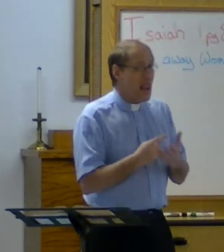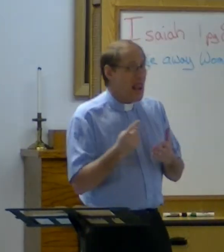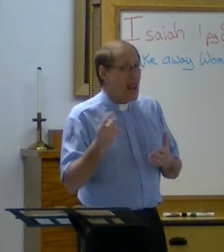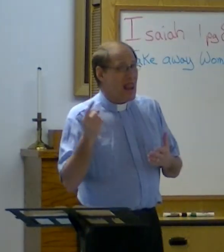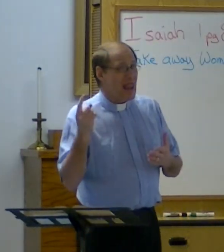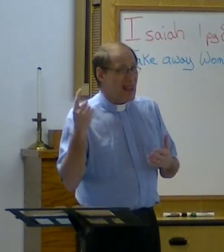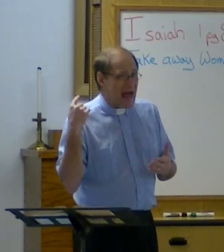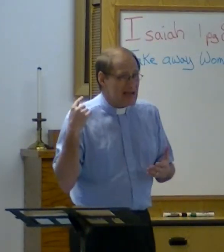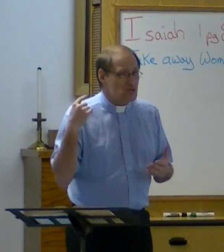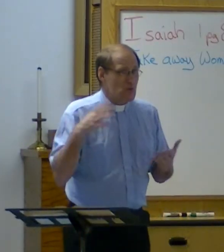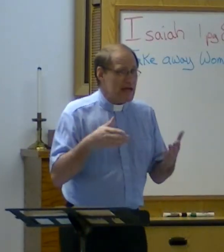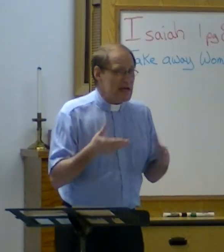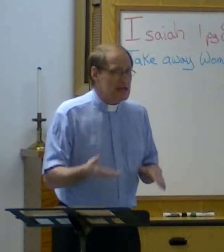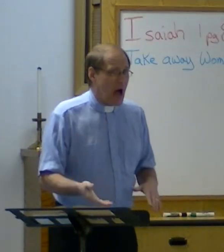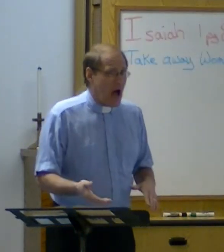Last week? Last week he died.